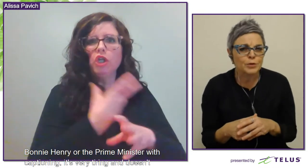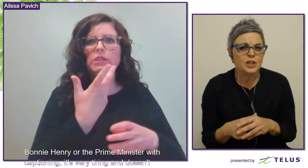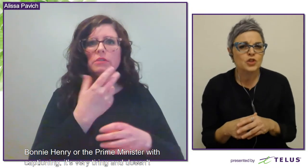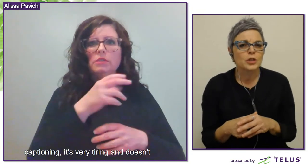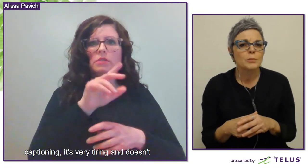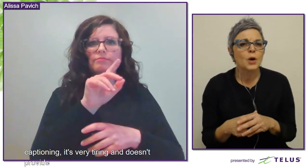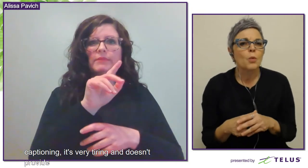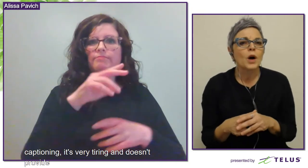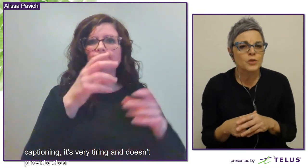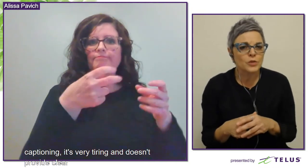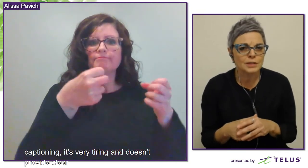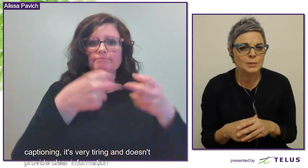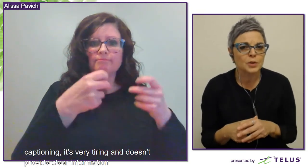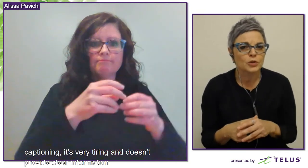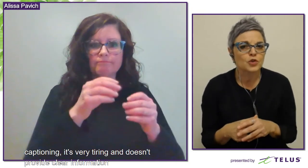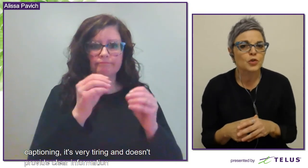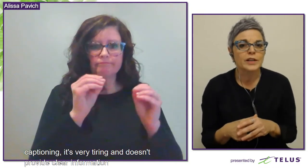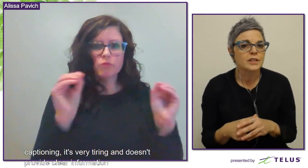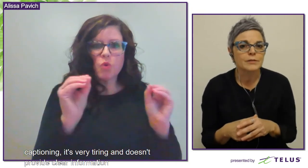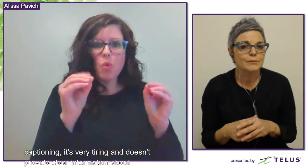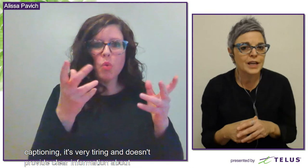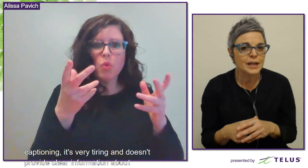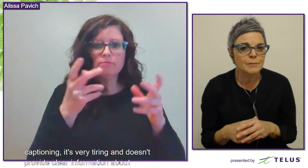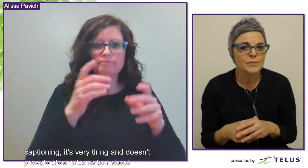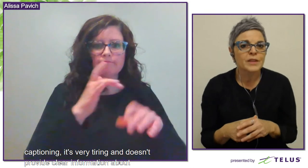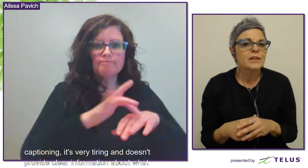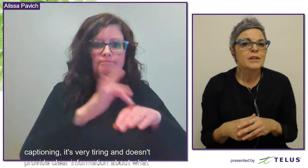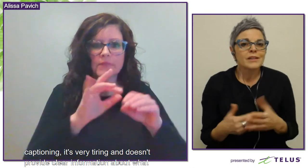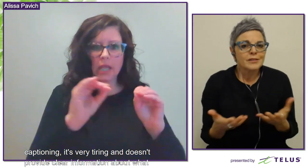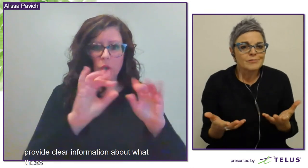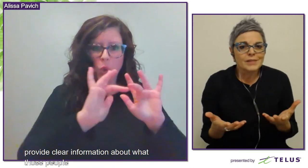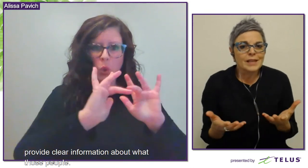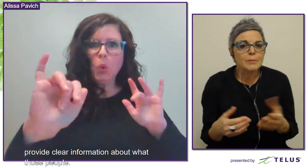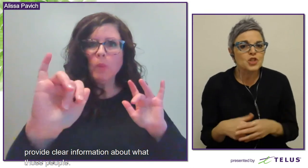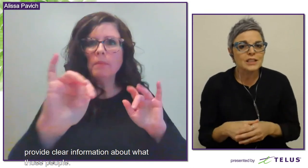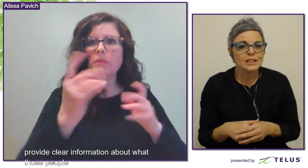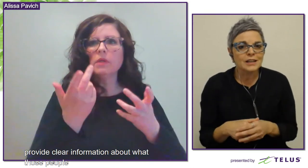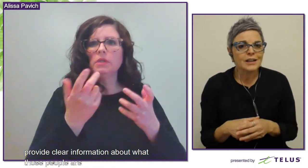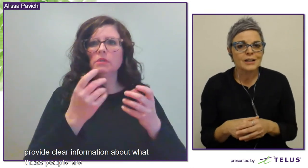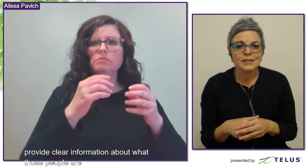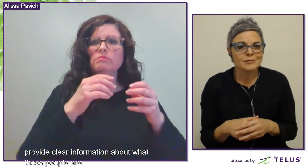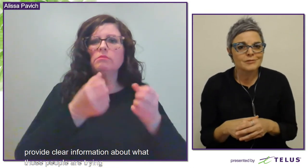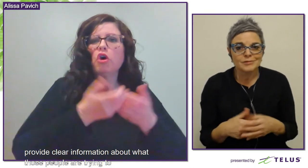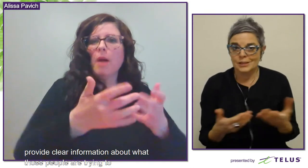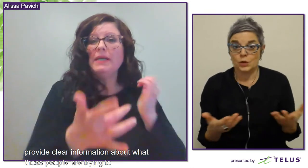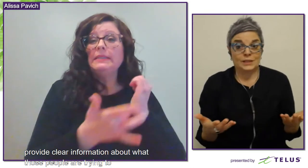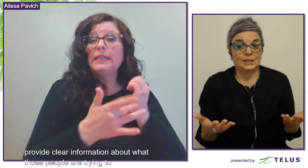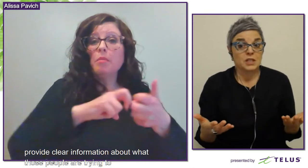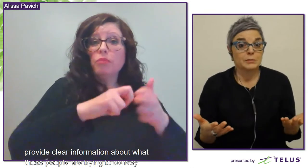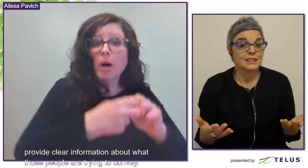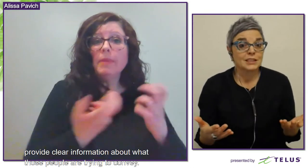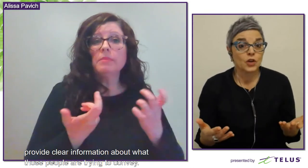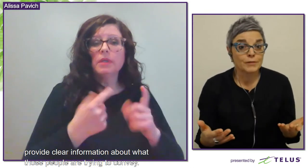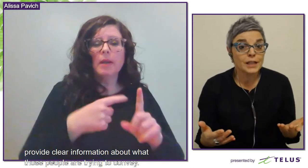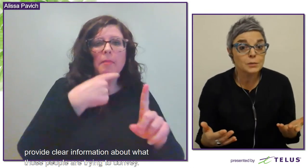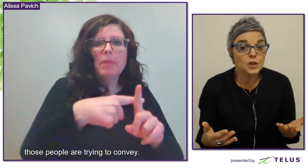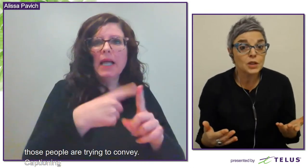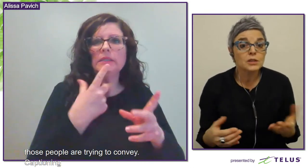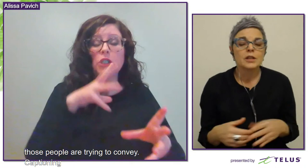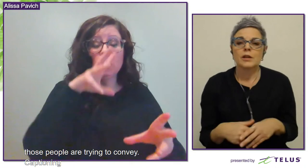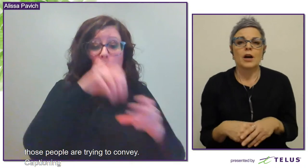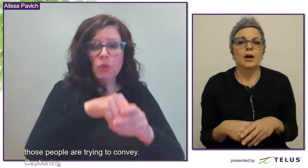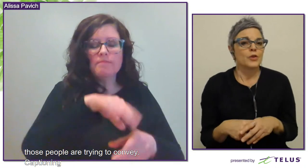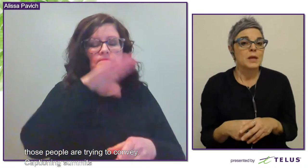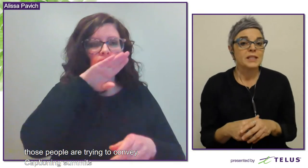clear information about what those people are trying to convey. Captioning sometimes is not